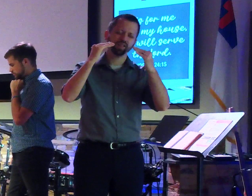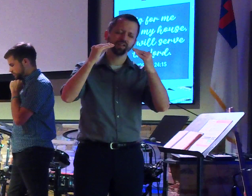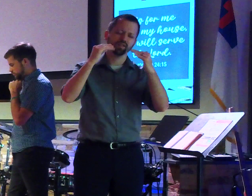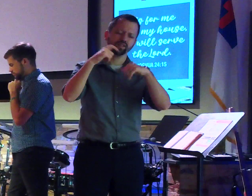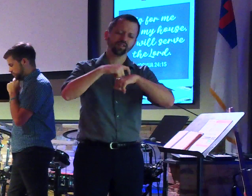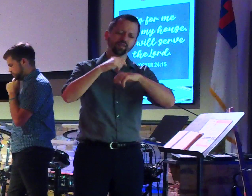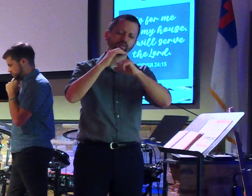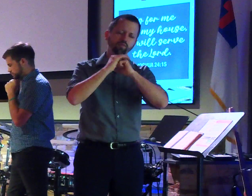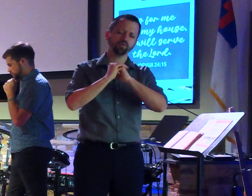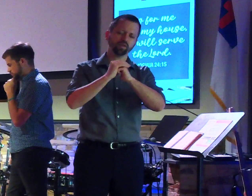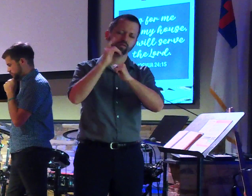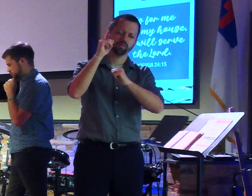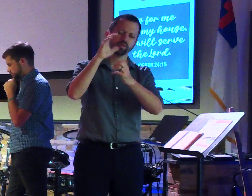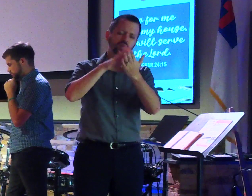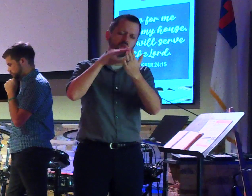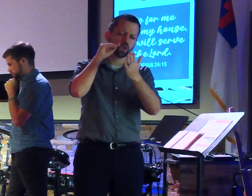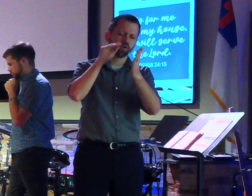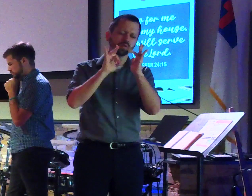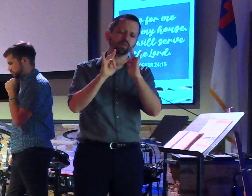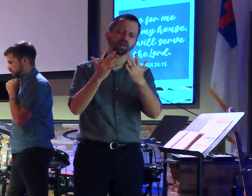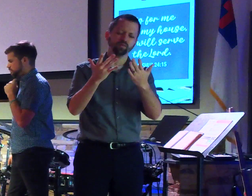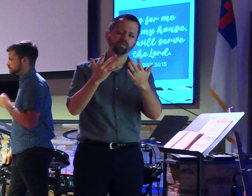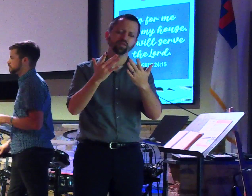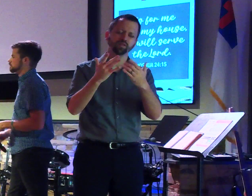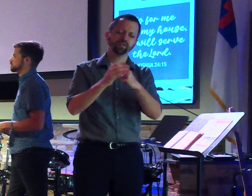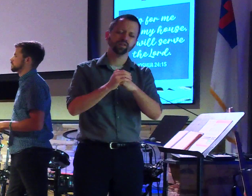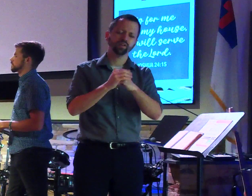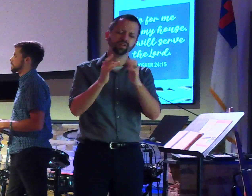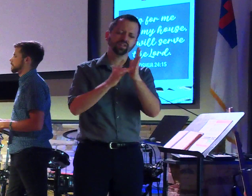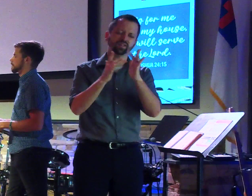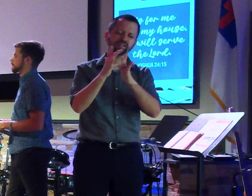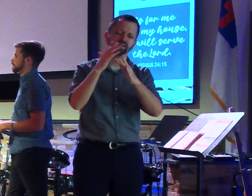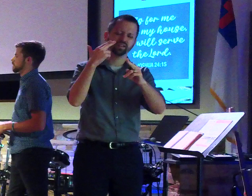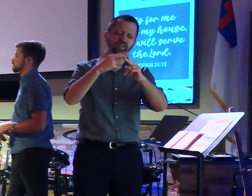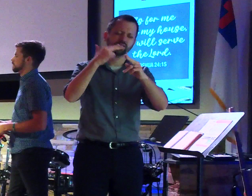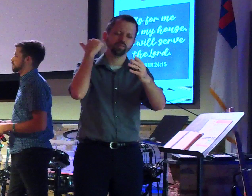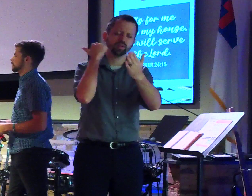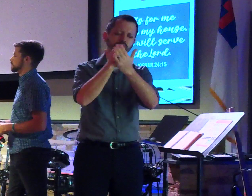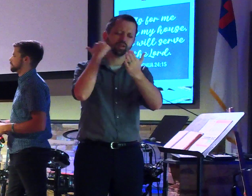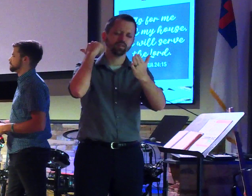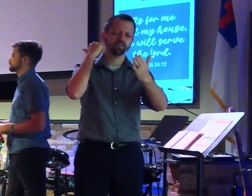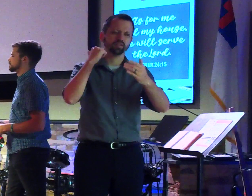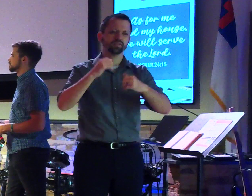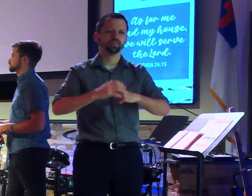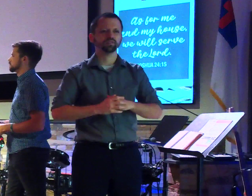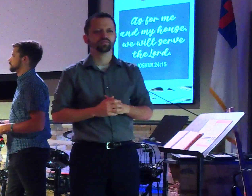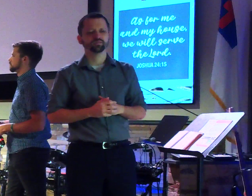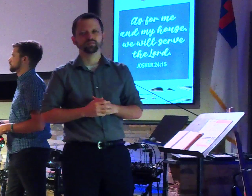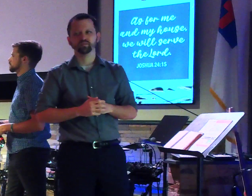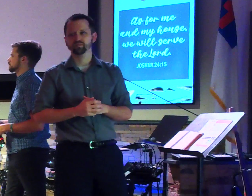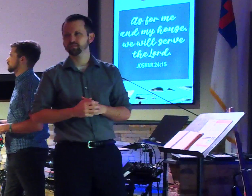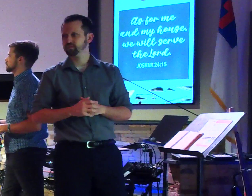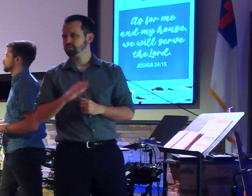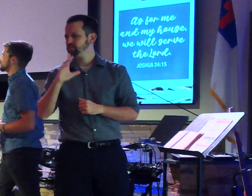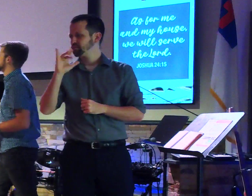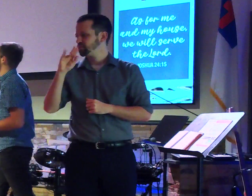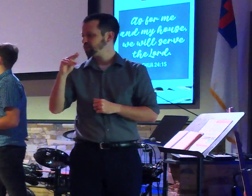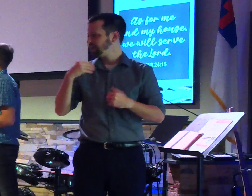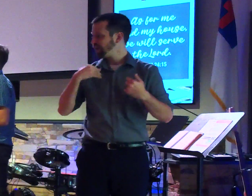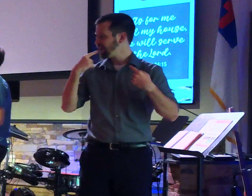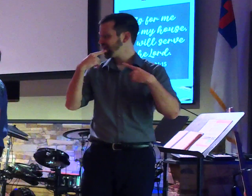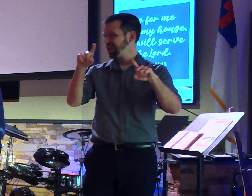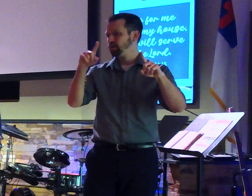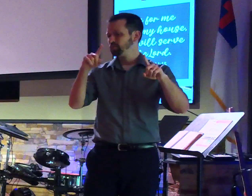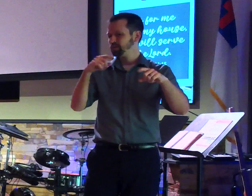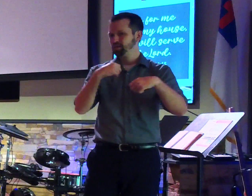you, to learn your word today. In Jesus' name, amen. Amen. Amen. Well, Clayton's got an announcement he'd